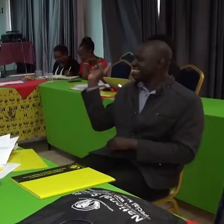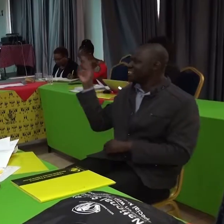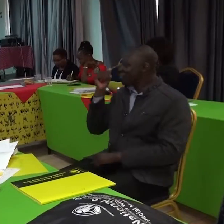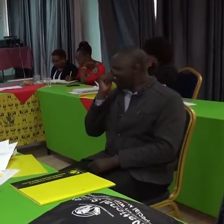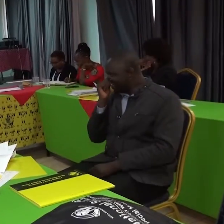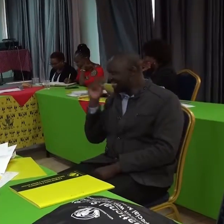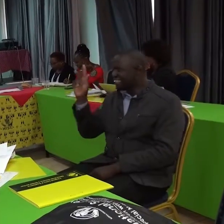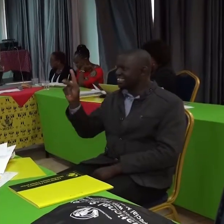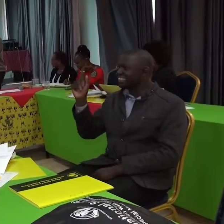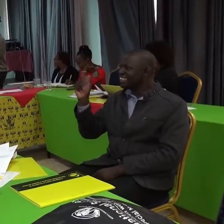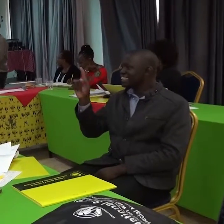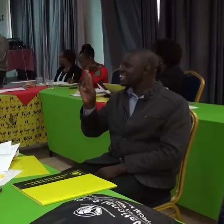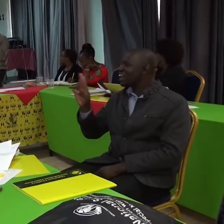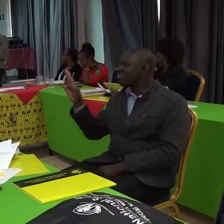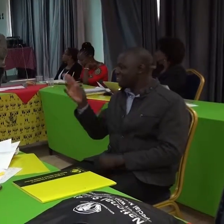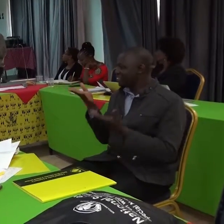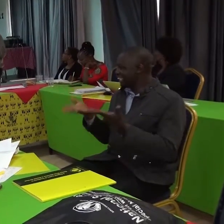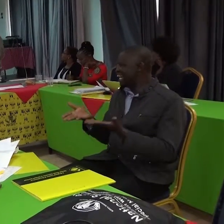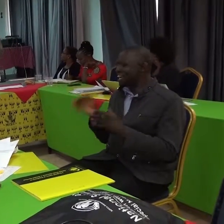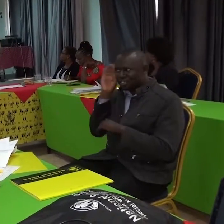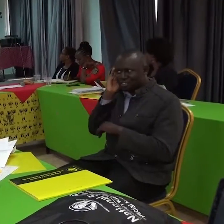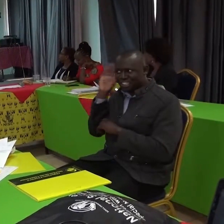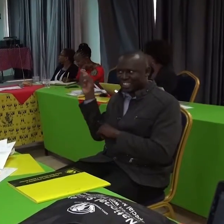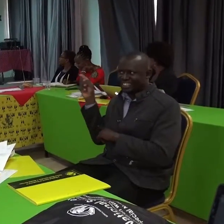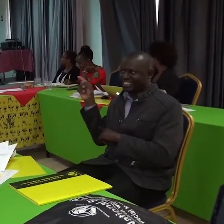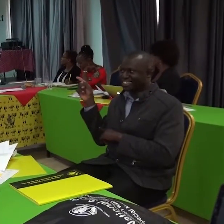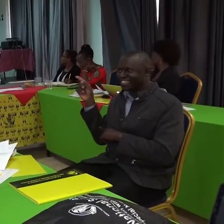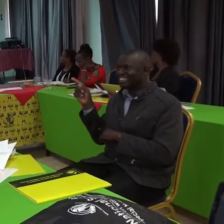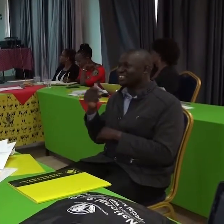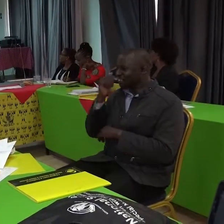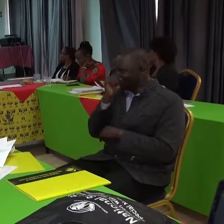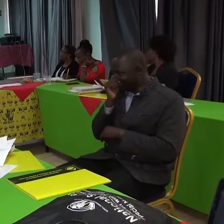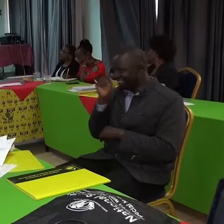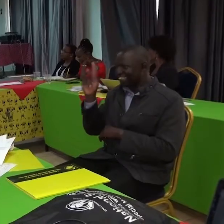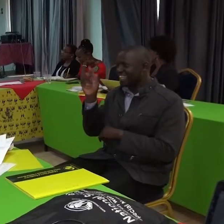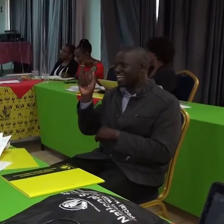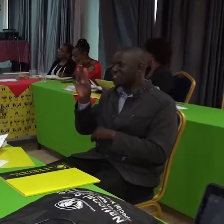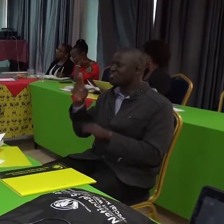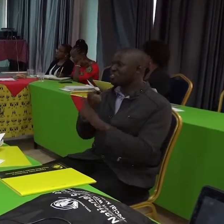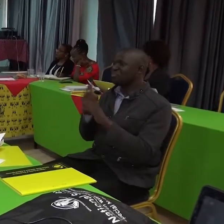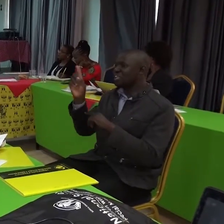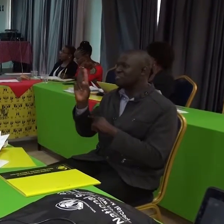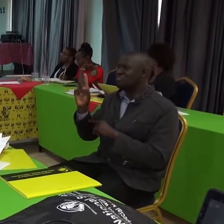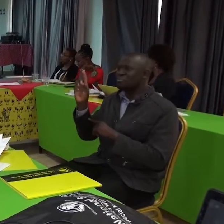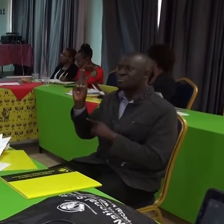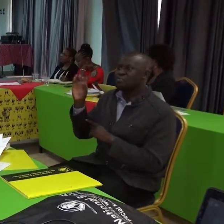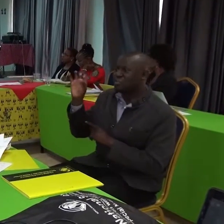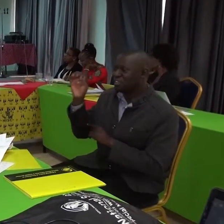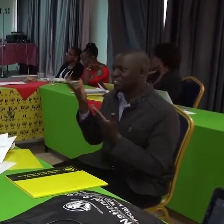thing about individualized support that is there, and I've read the policy, I can tell you word by